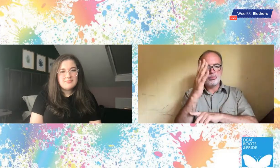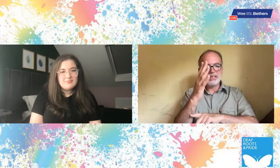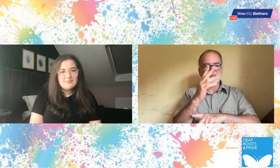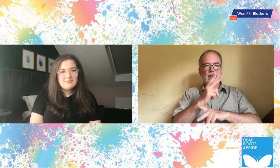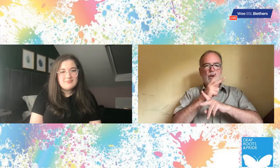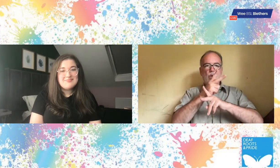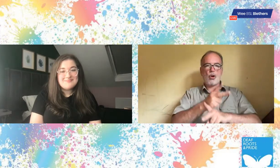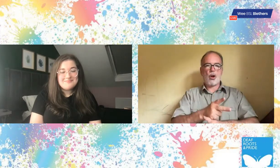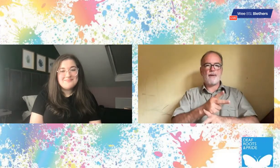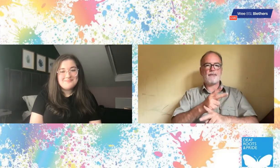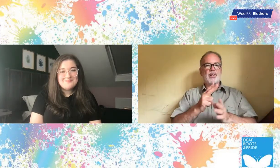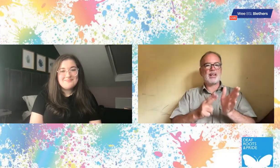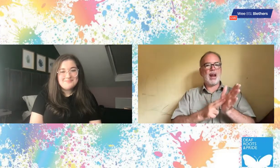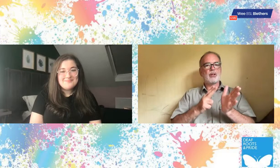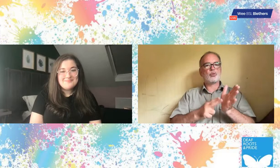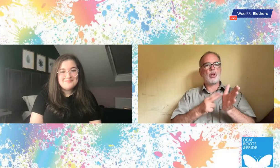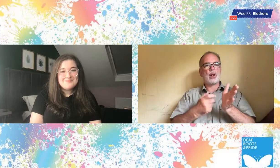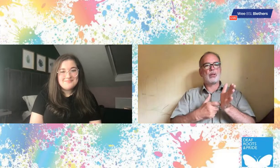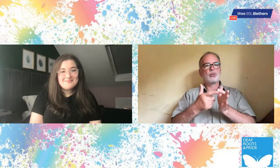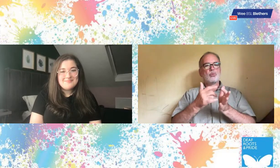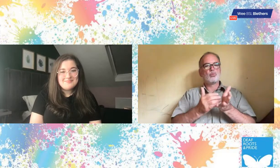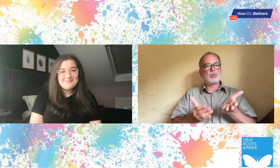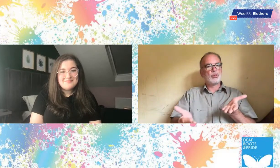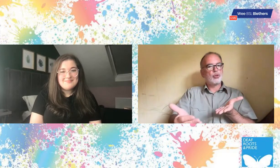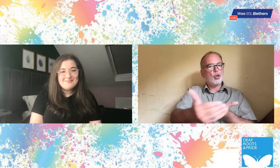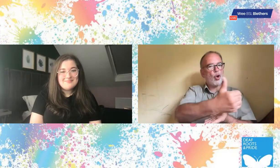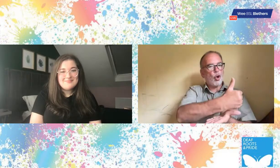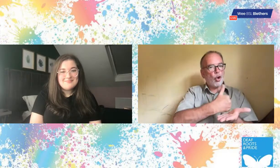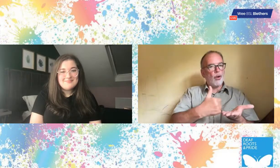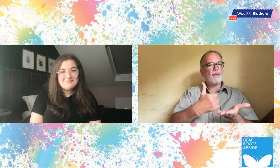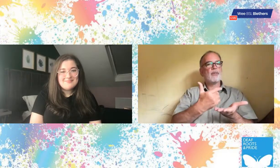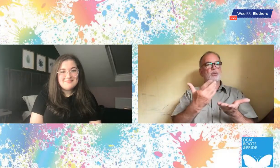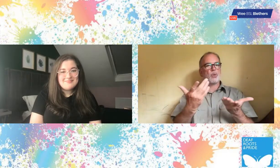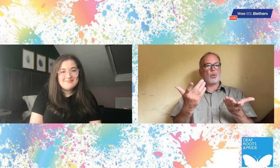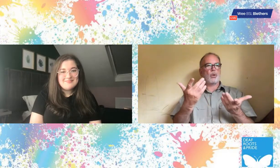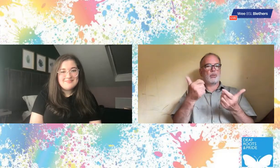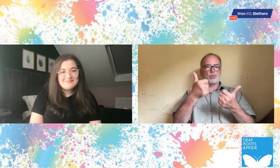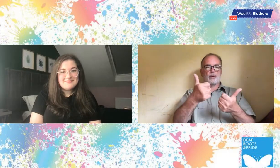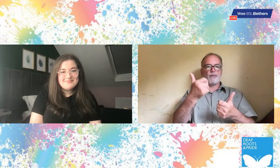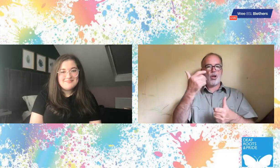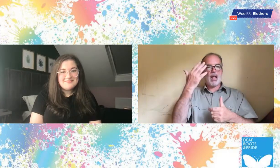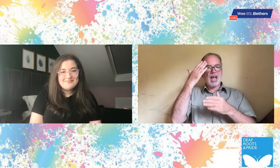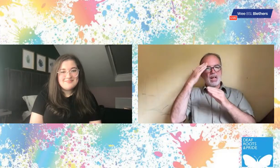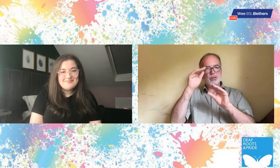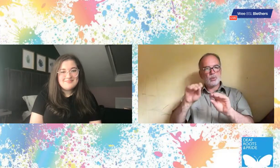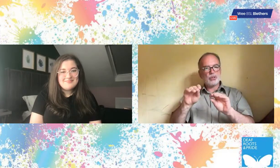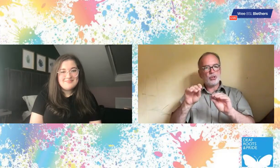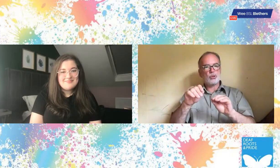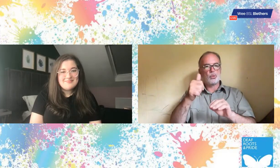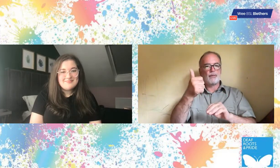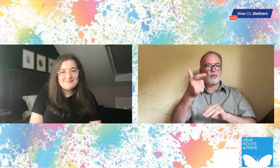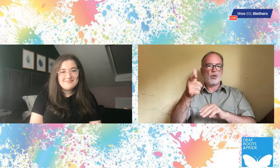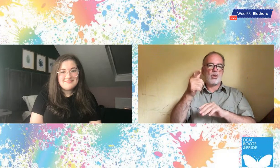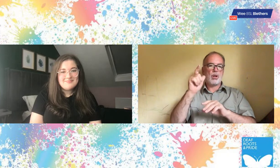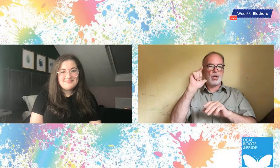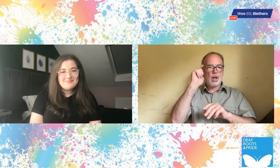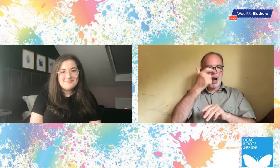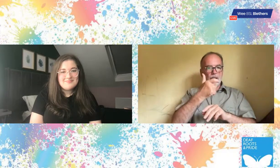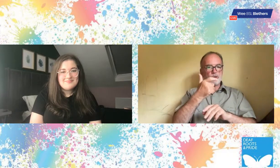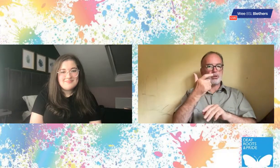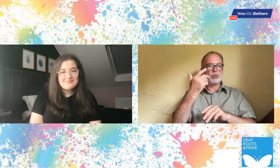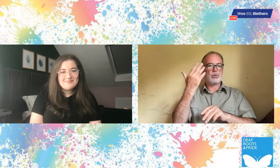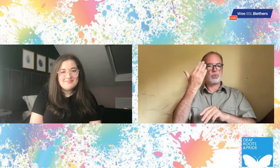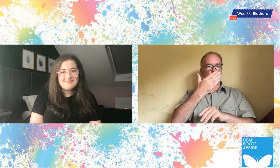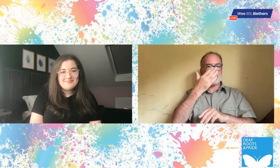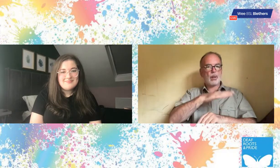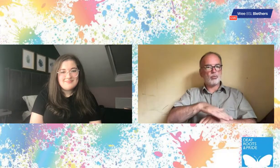volunteering, to help plant trees, look after nature, conserve the planet. I think we need to